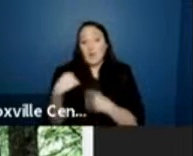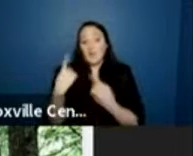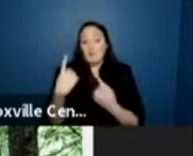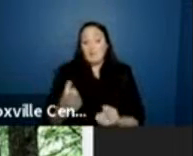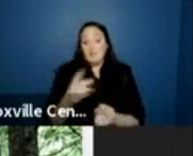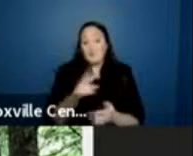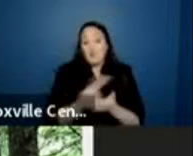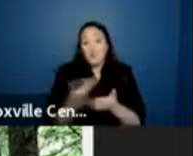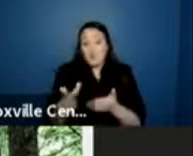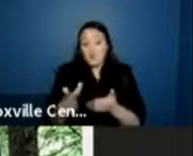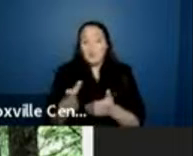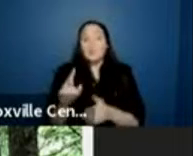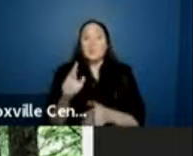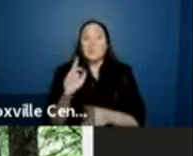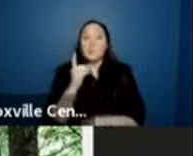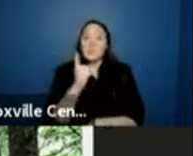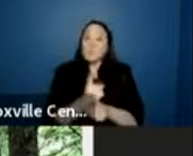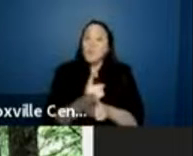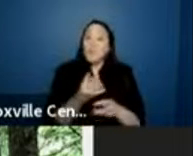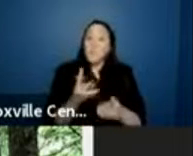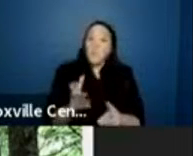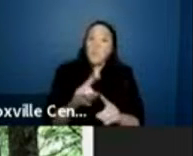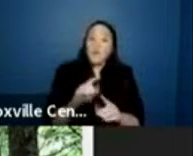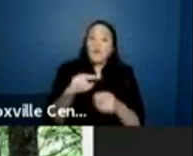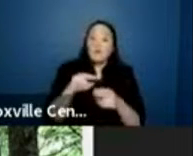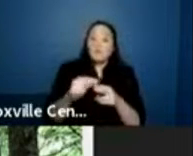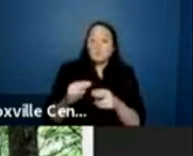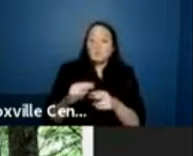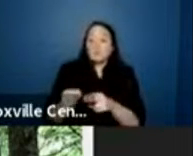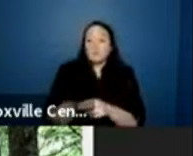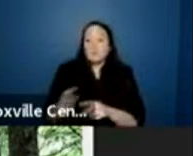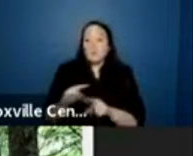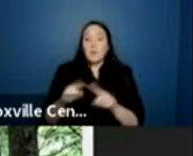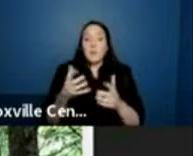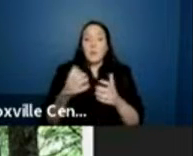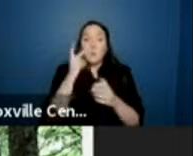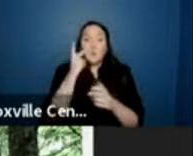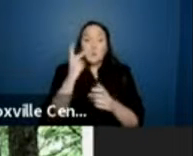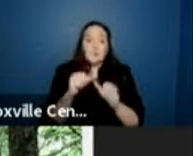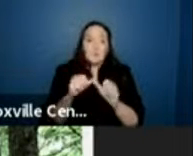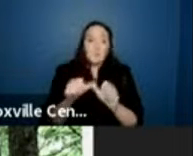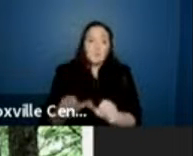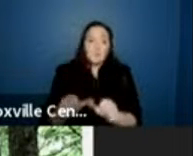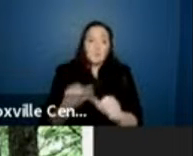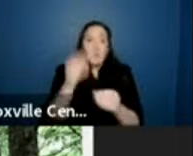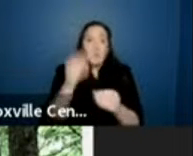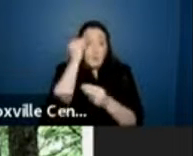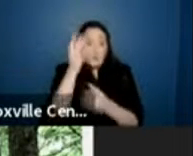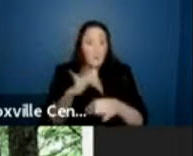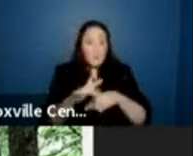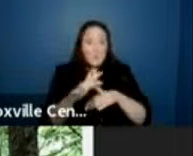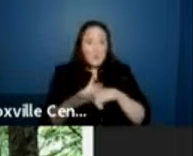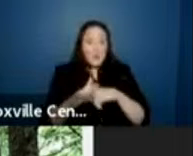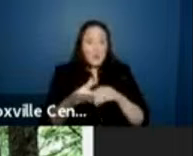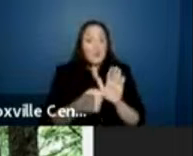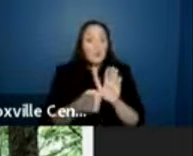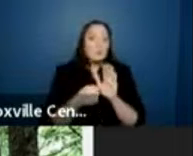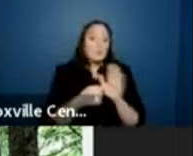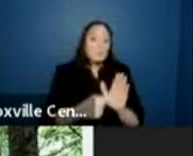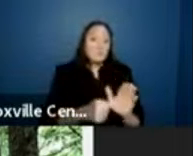in the right direction, but we do want to see it continue. The information available leads us to represent this benchmark as